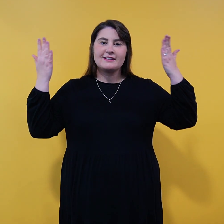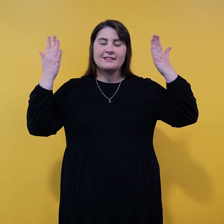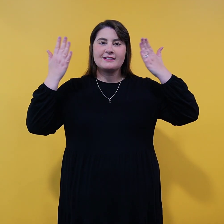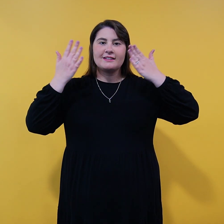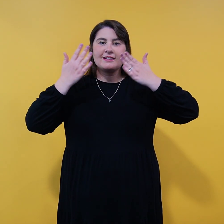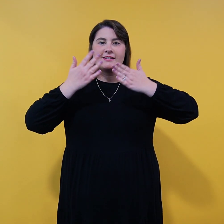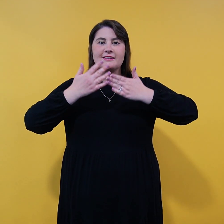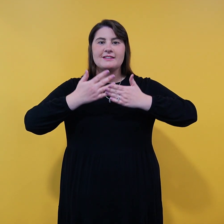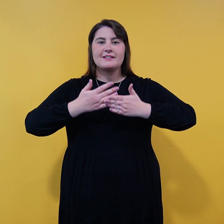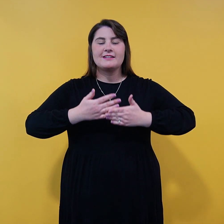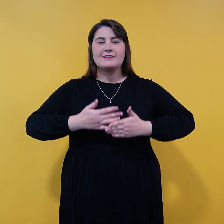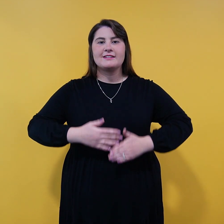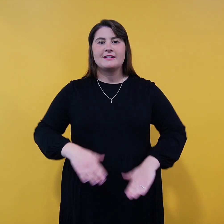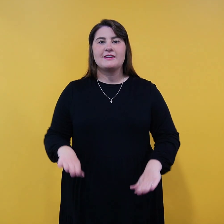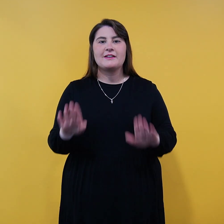Silent night,